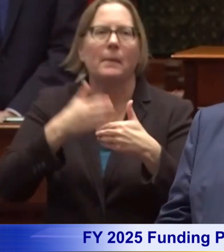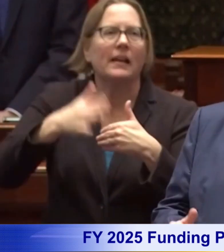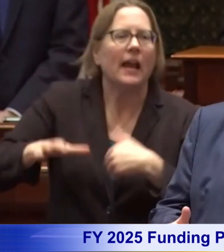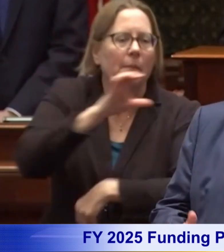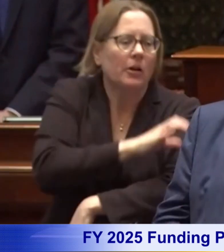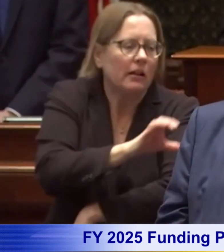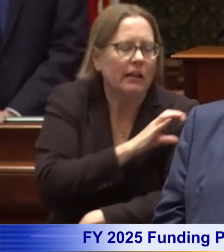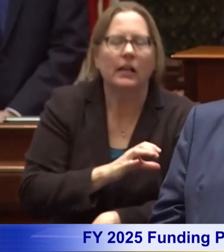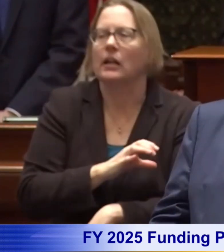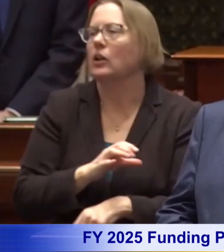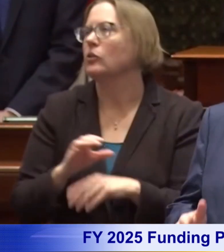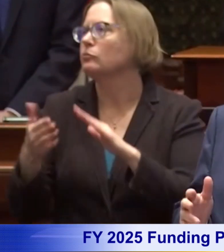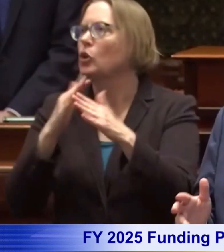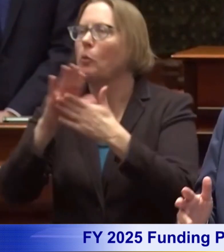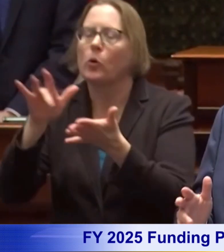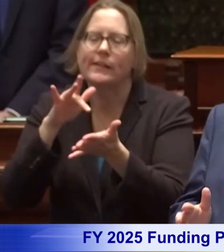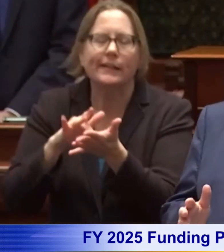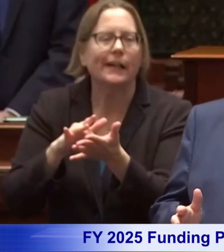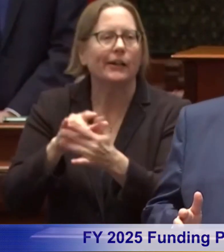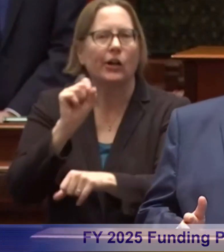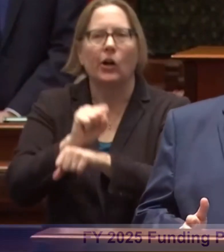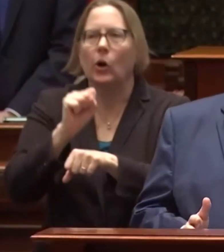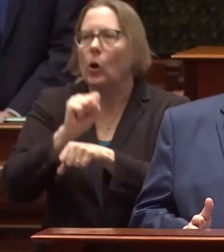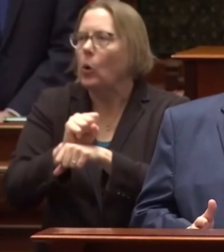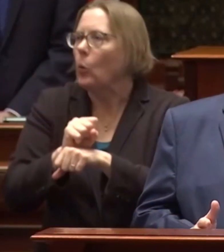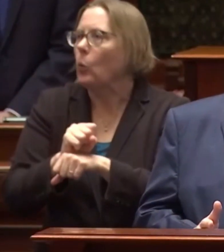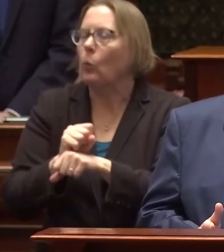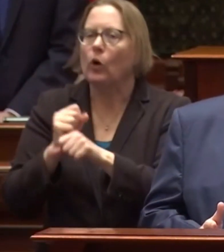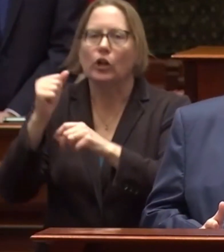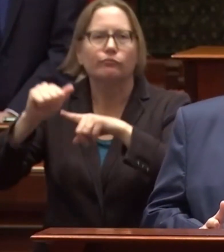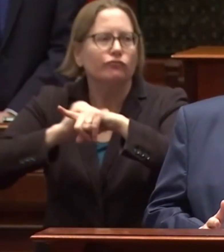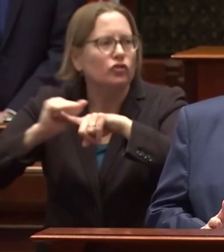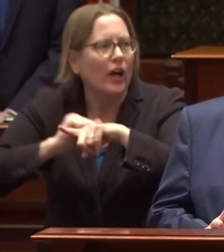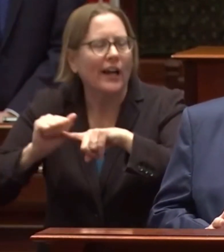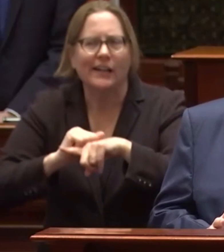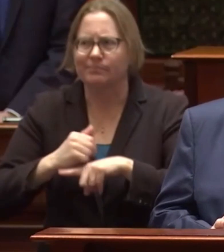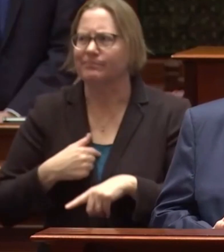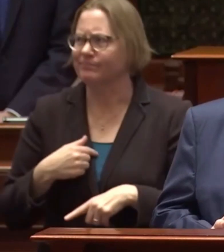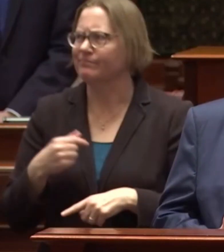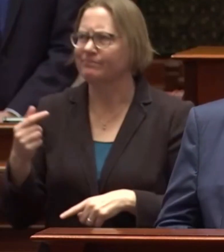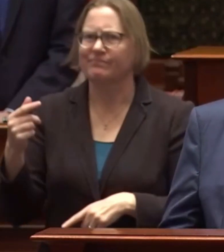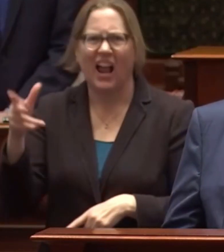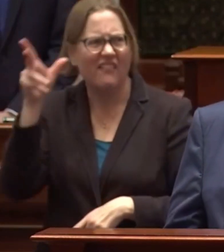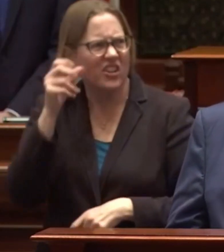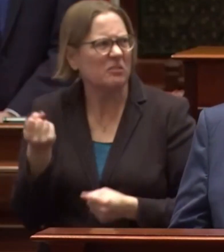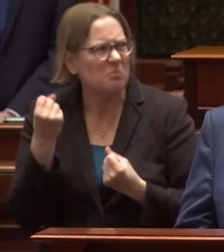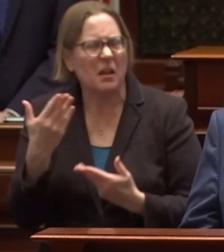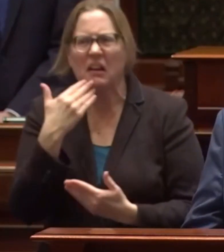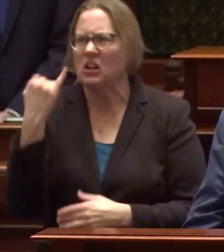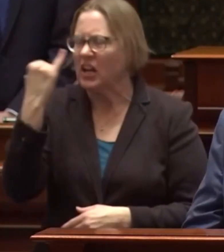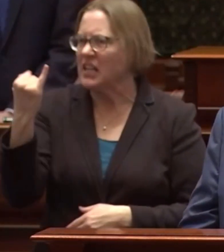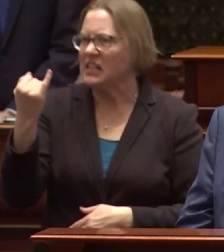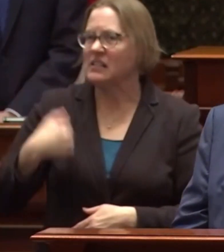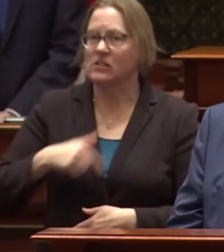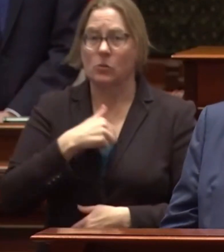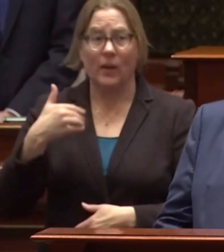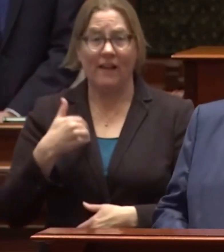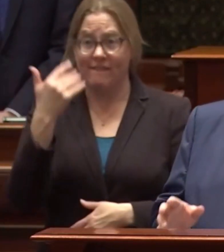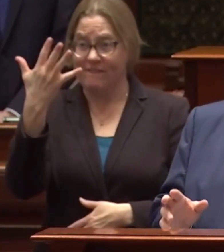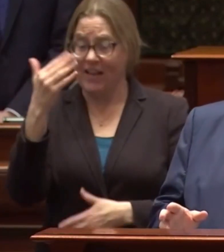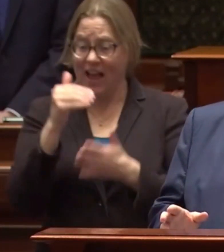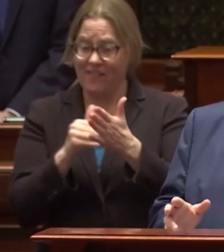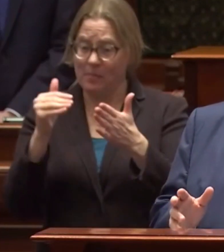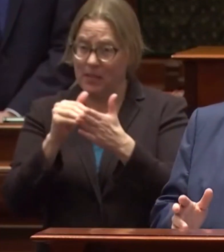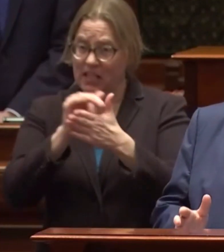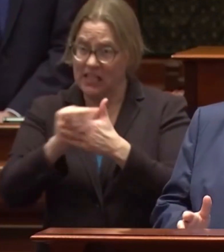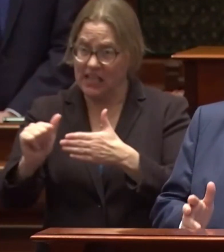workforce training, housing. There are lots of good ideas that I've heard from people. So we have designated $5 million in this budget